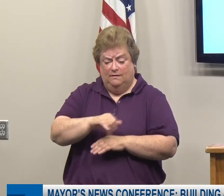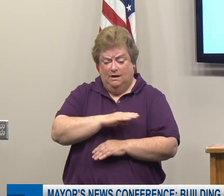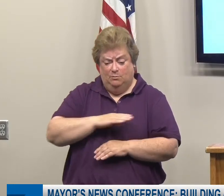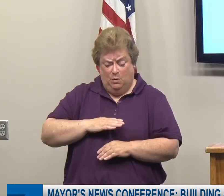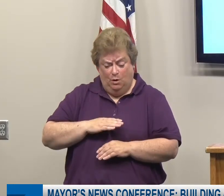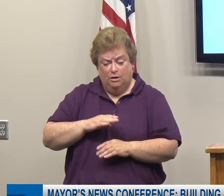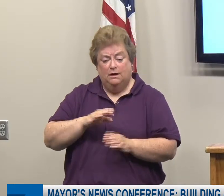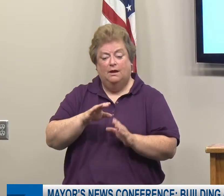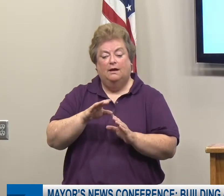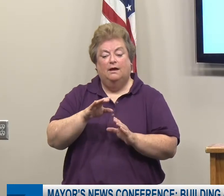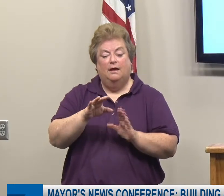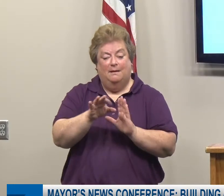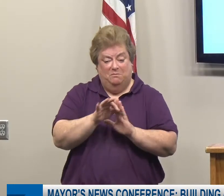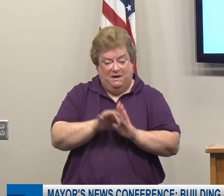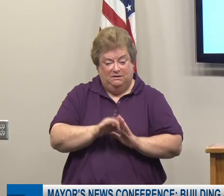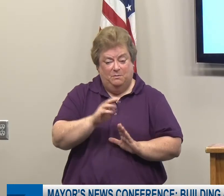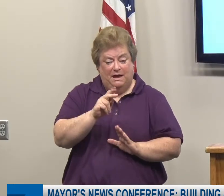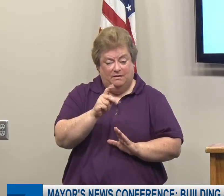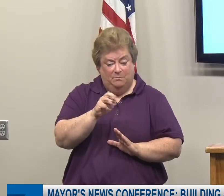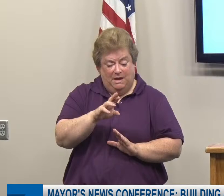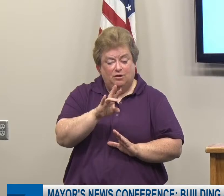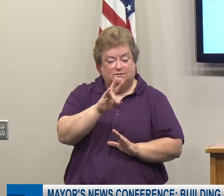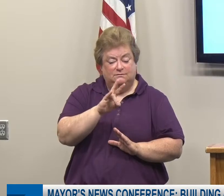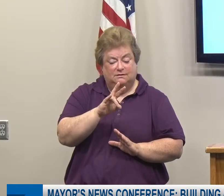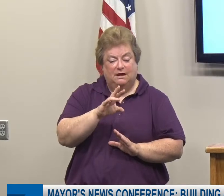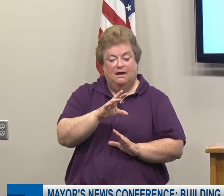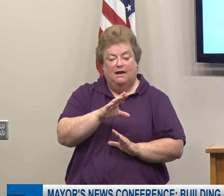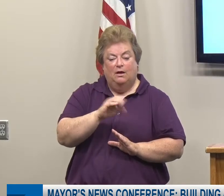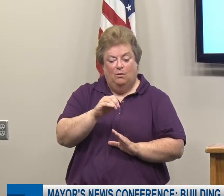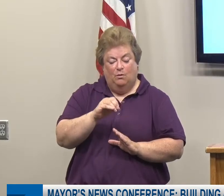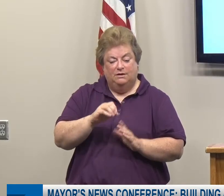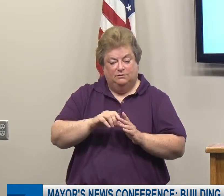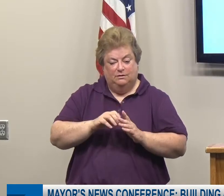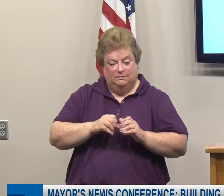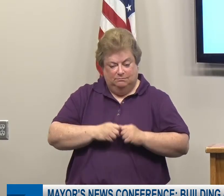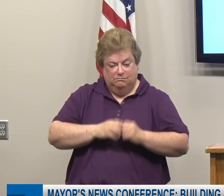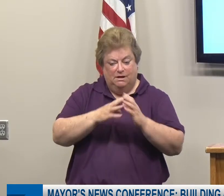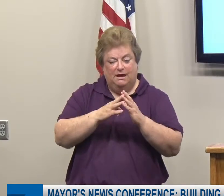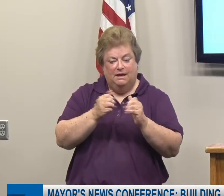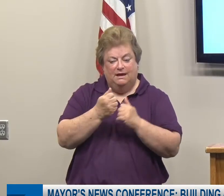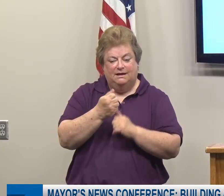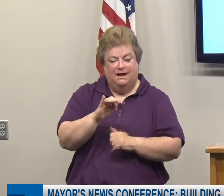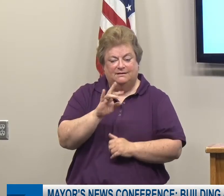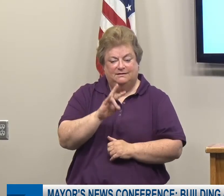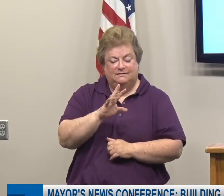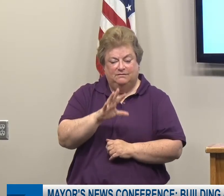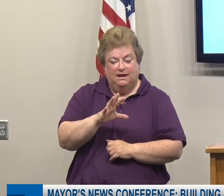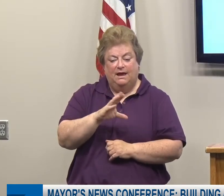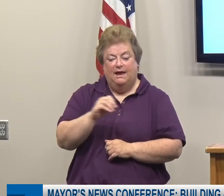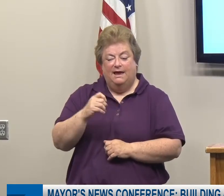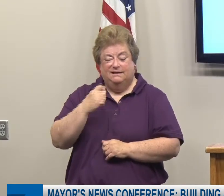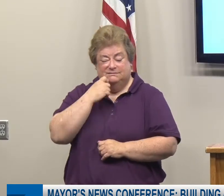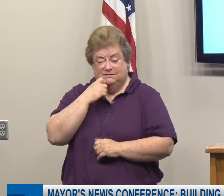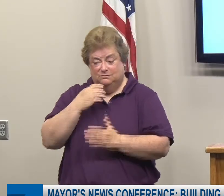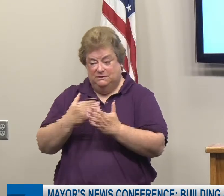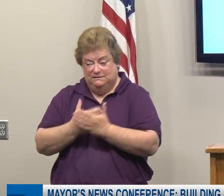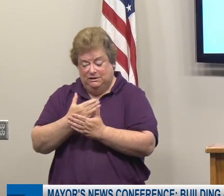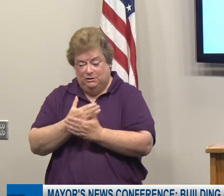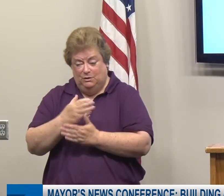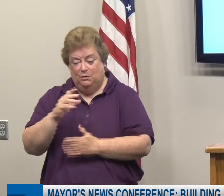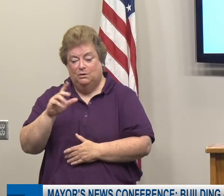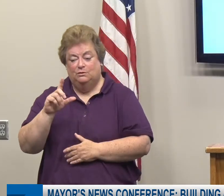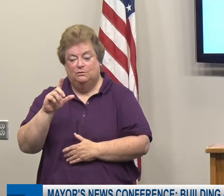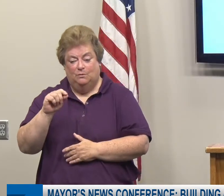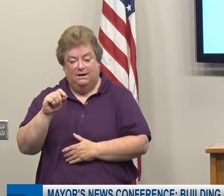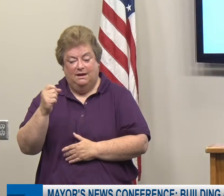residents appointed by the mayor, was created by an ordinance in 1975 and was last updated in 2011.